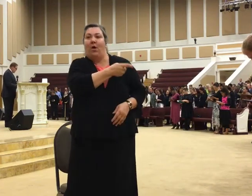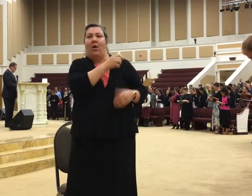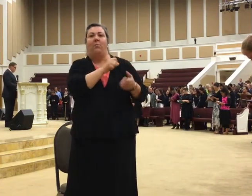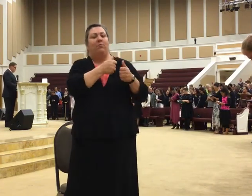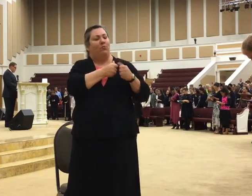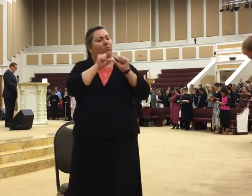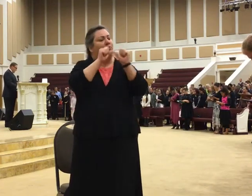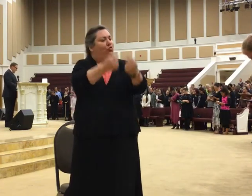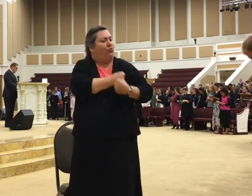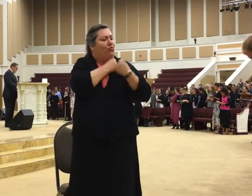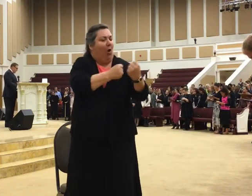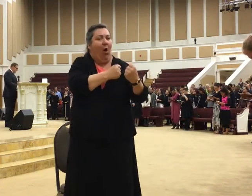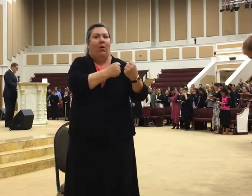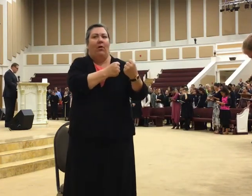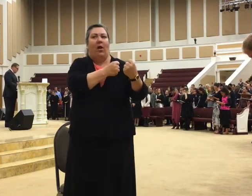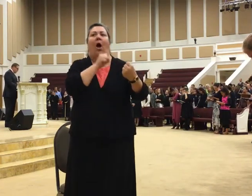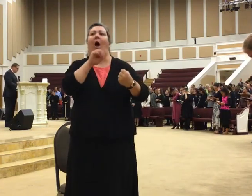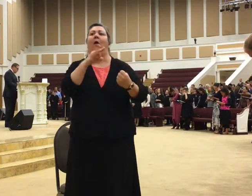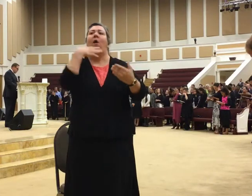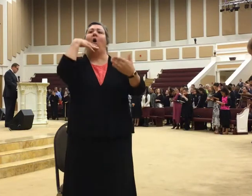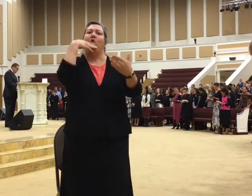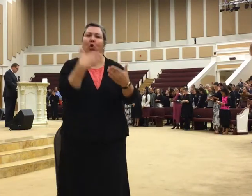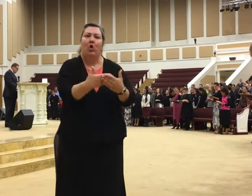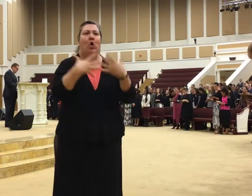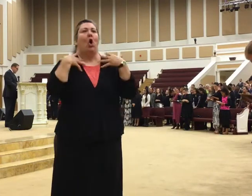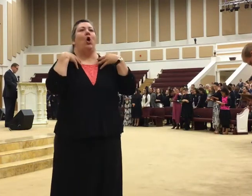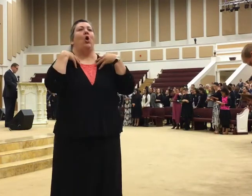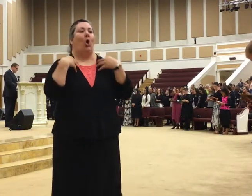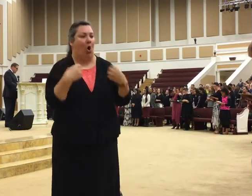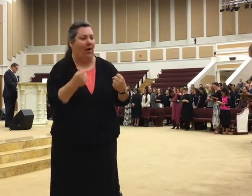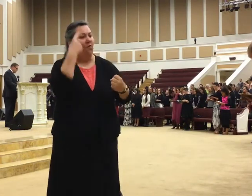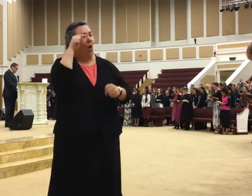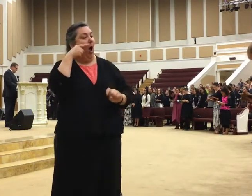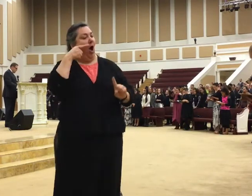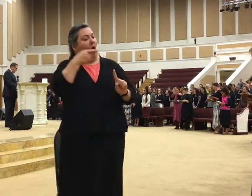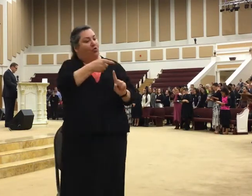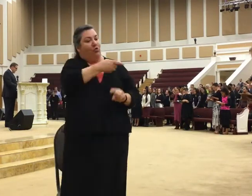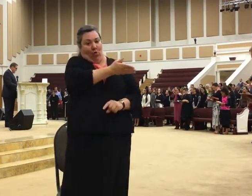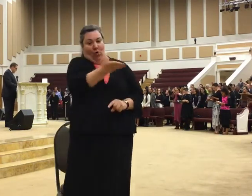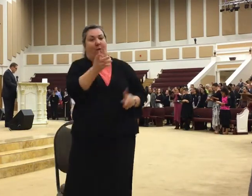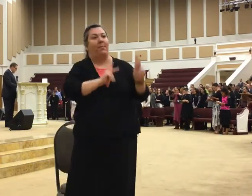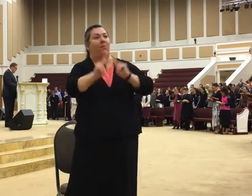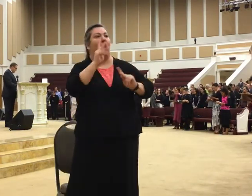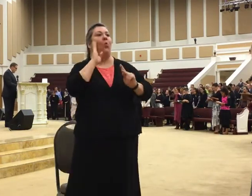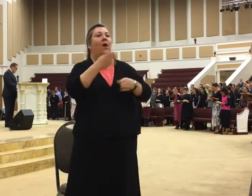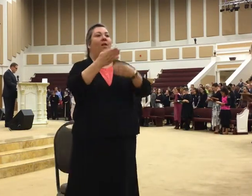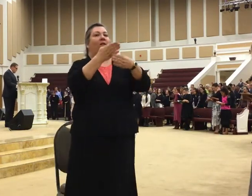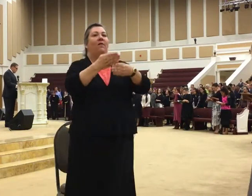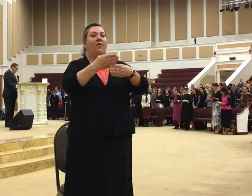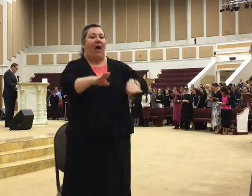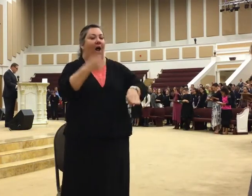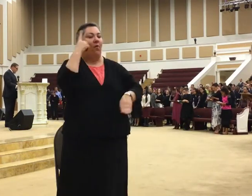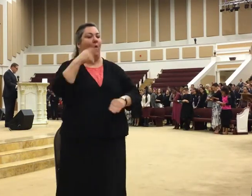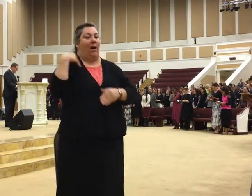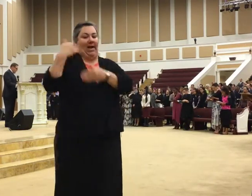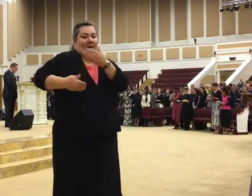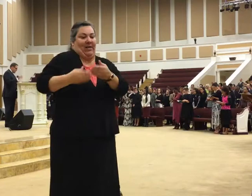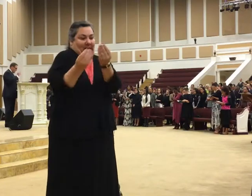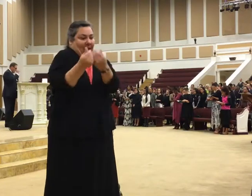strong and of a good courage, for unto this people shalt thou divide for an inheritance the